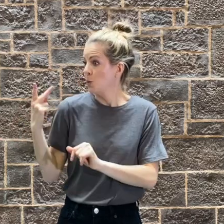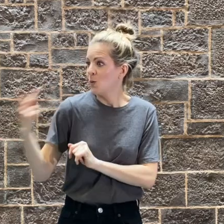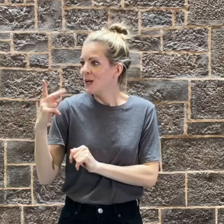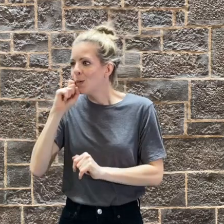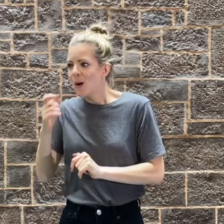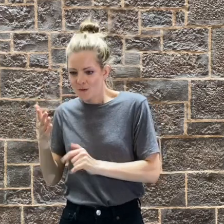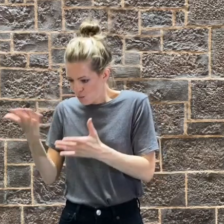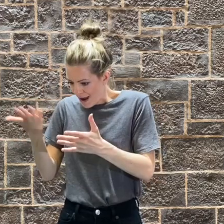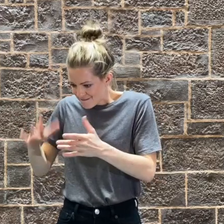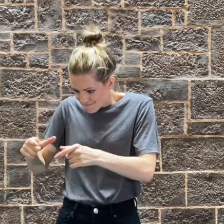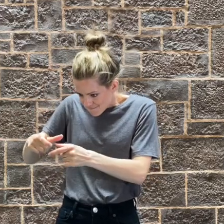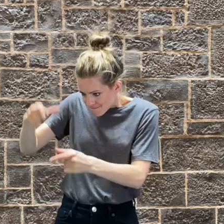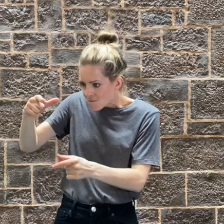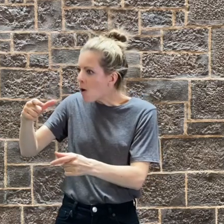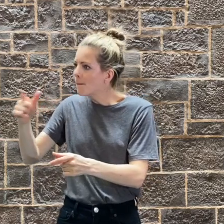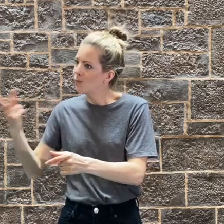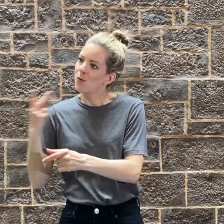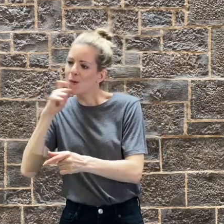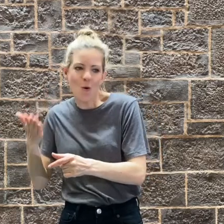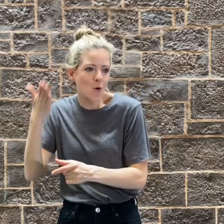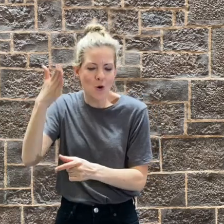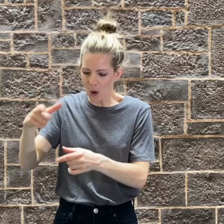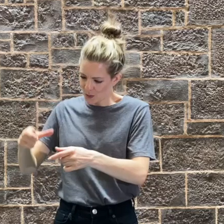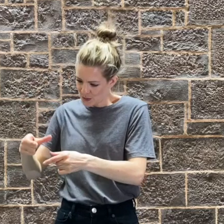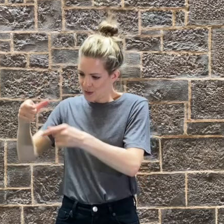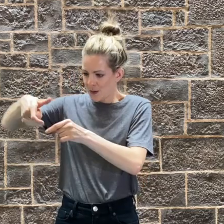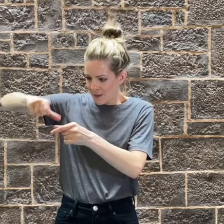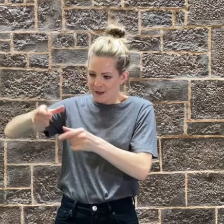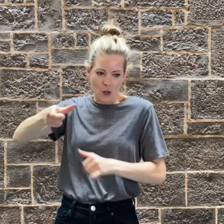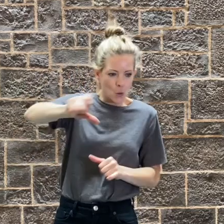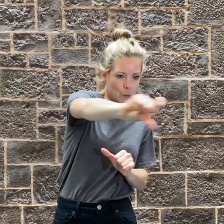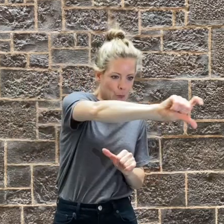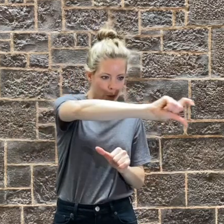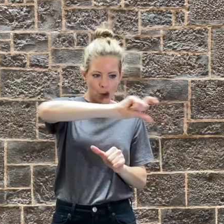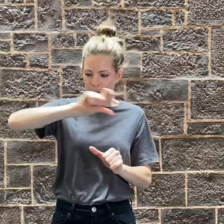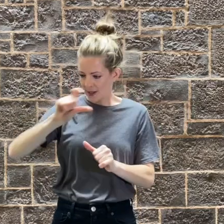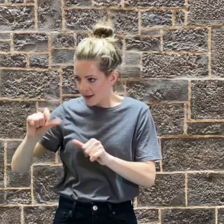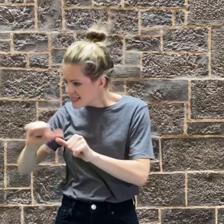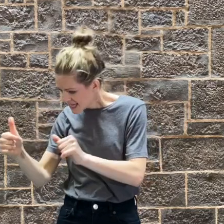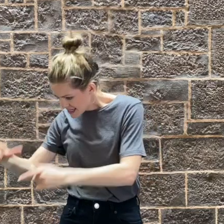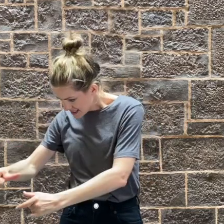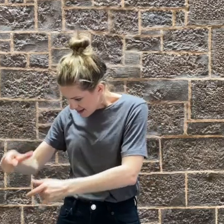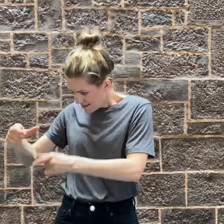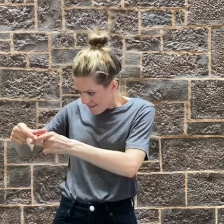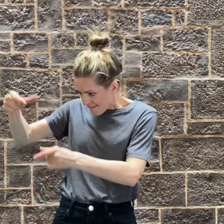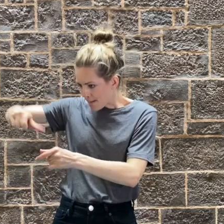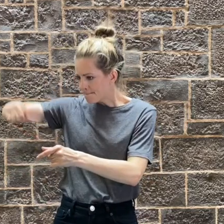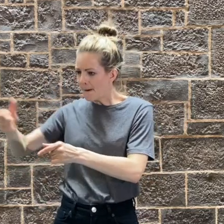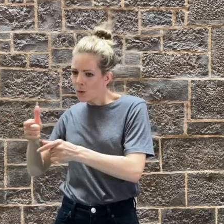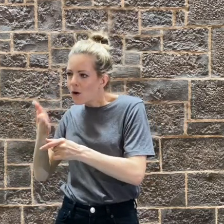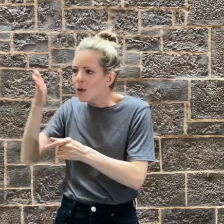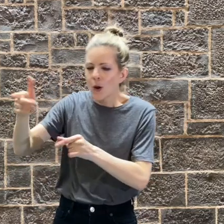extracted, subtracted exactly the specific particulate blend of each unique sand sample. Every